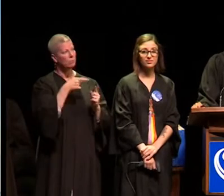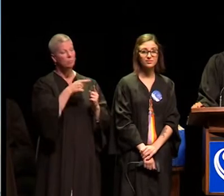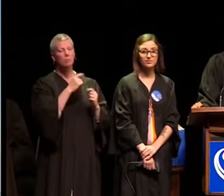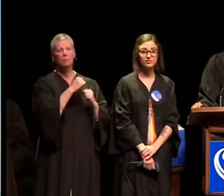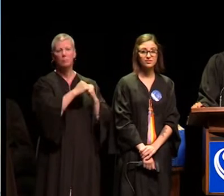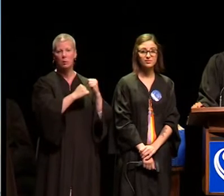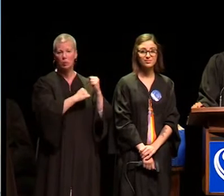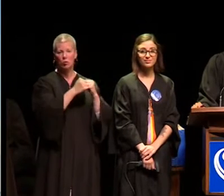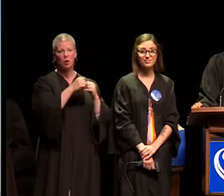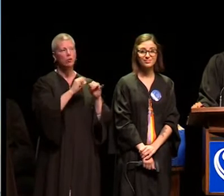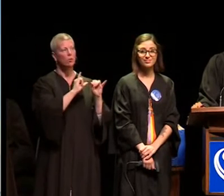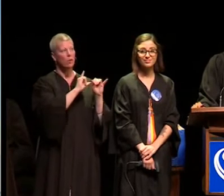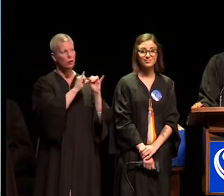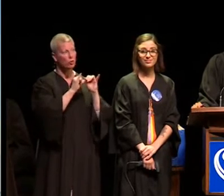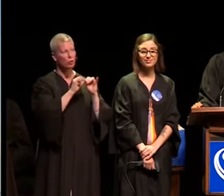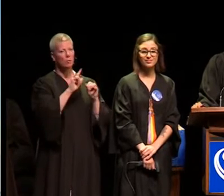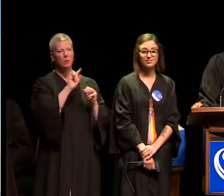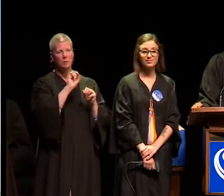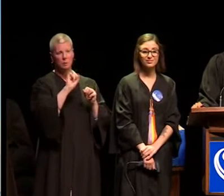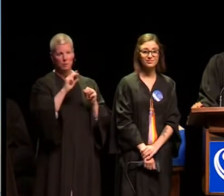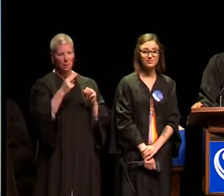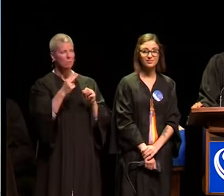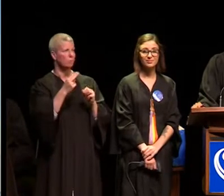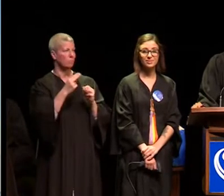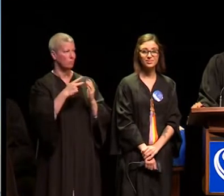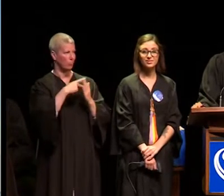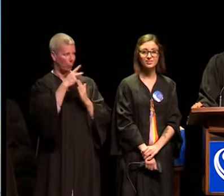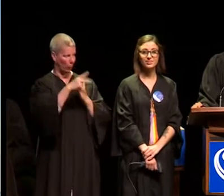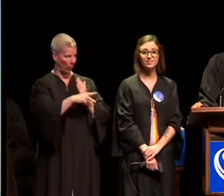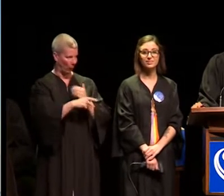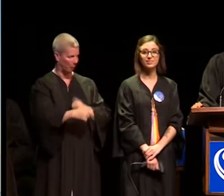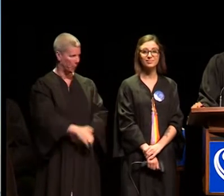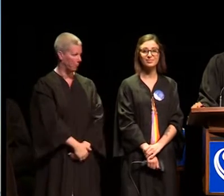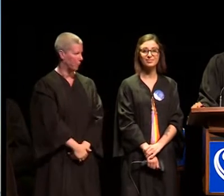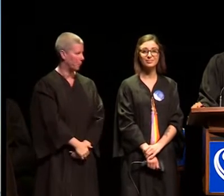Construction Engineering Technology Program.